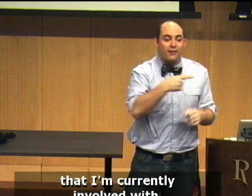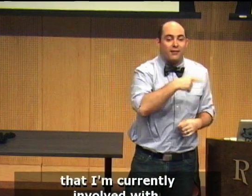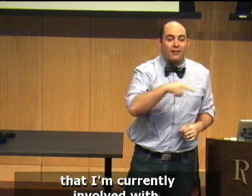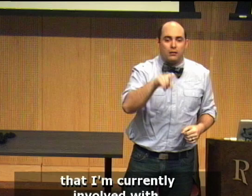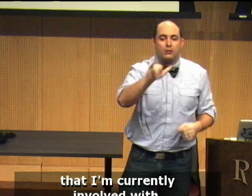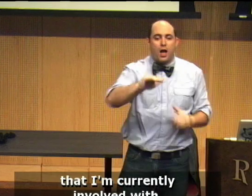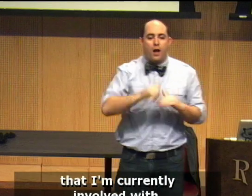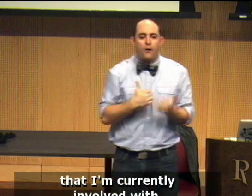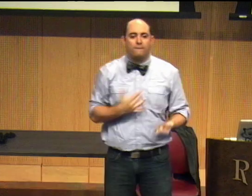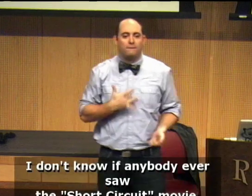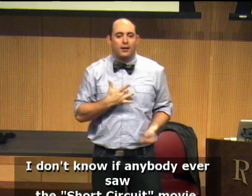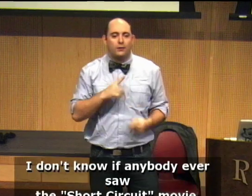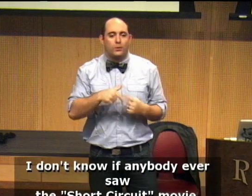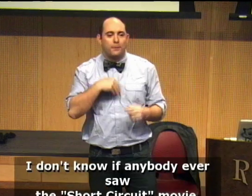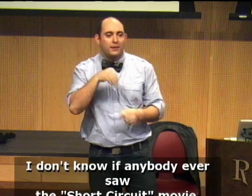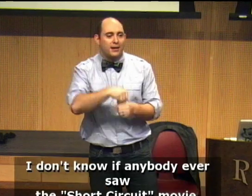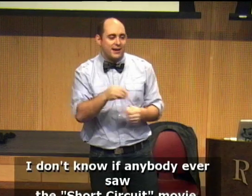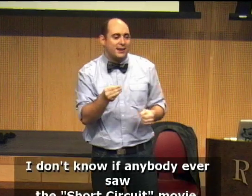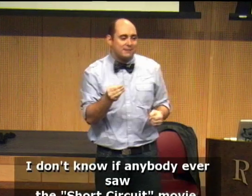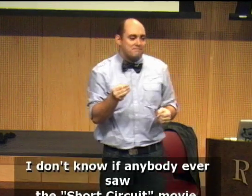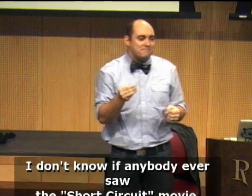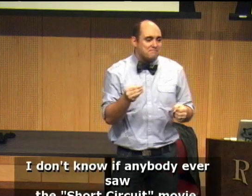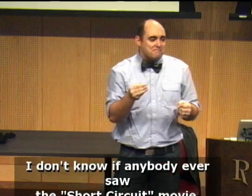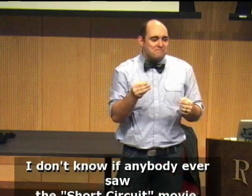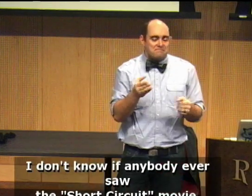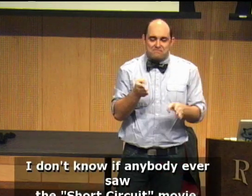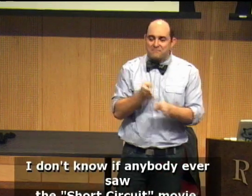with. I don't know if anybody ever saw the